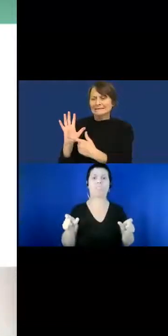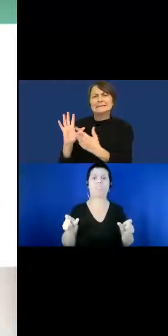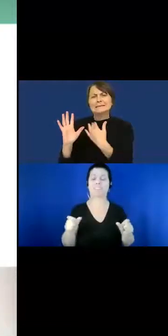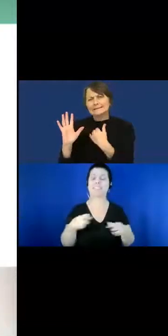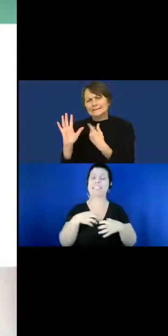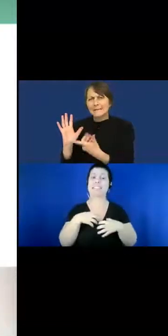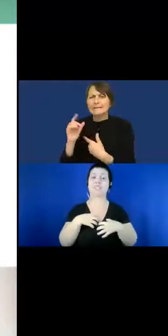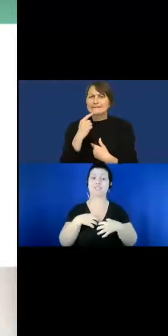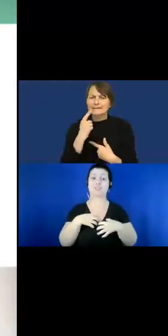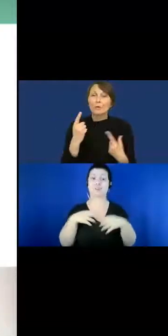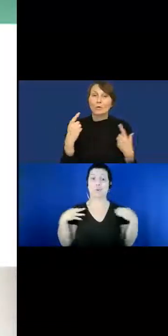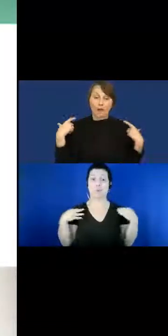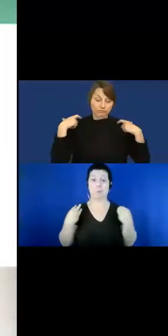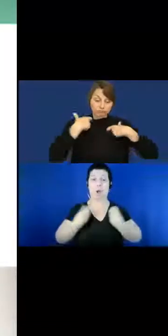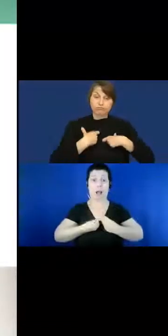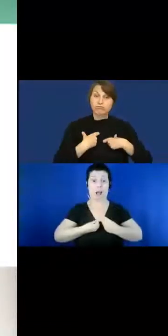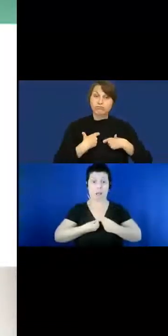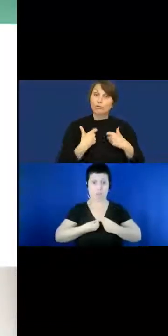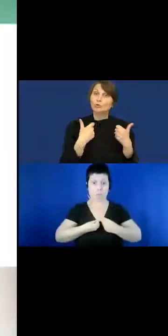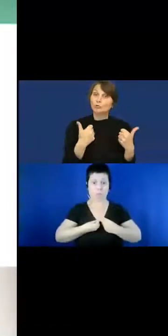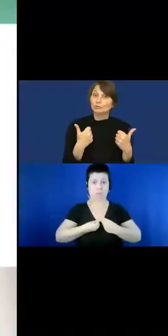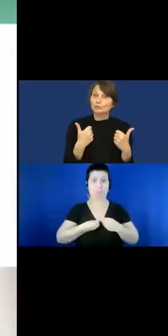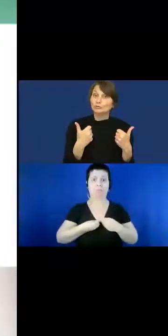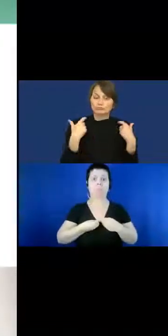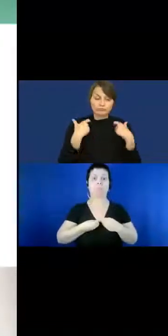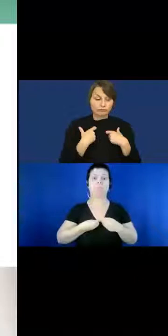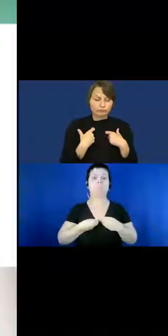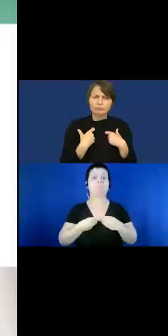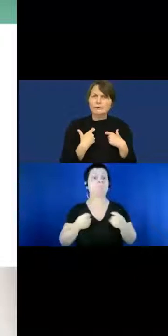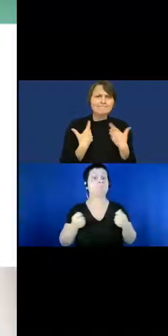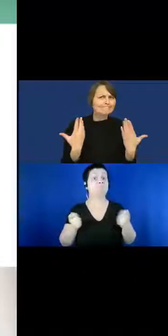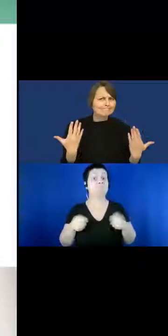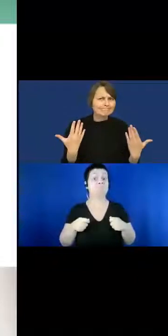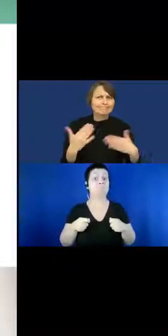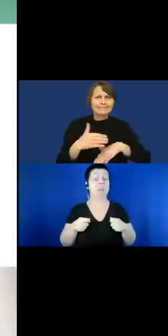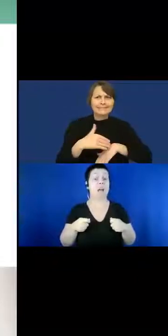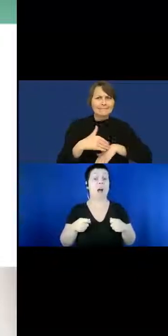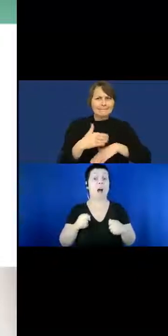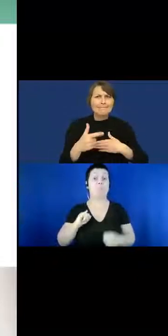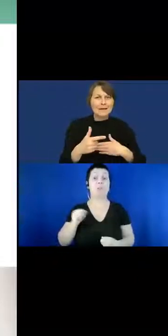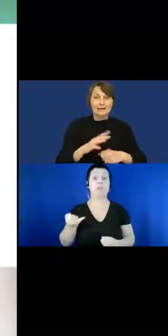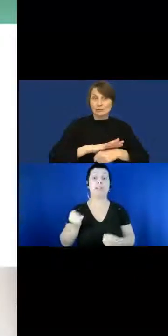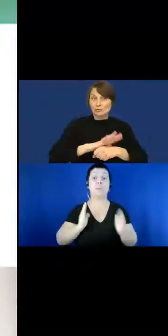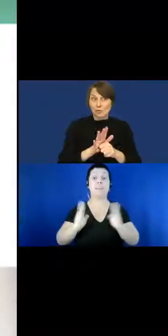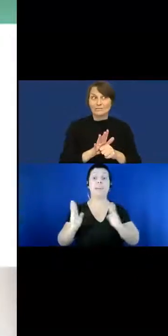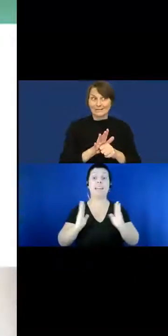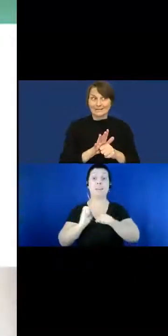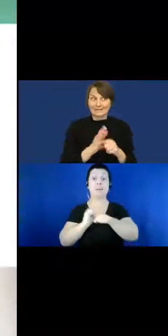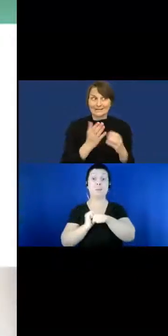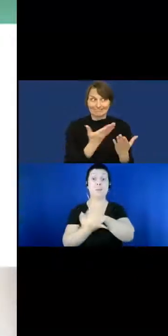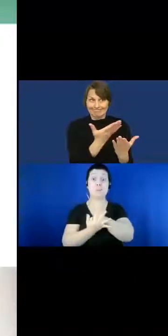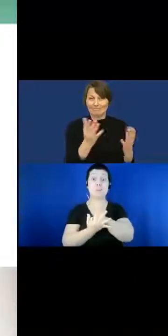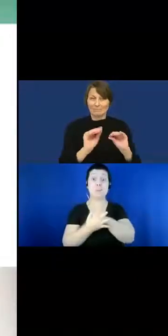haptic wearable would be useful during the the COVID-19 pandemic,